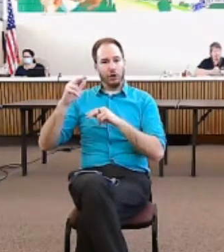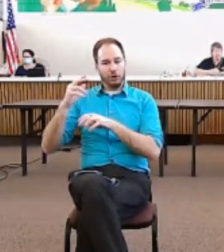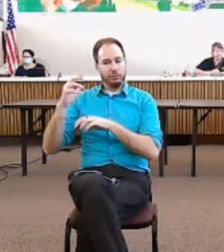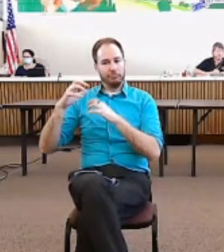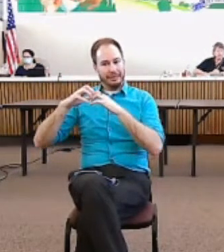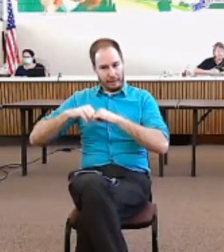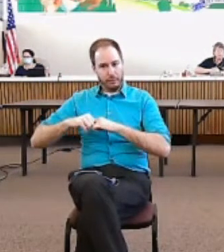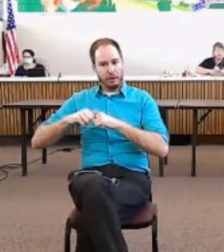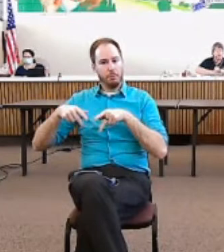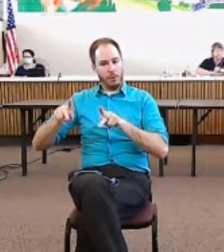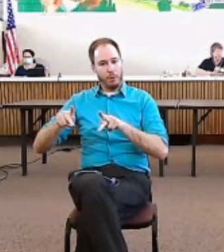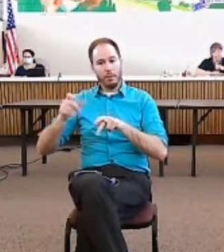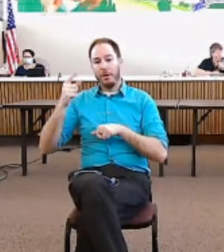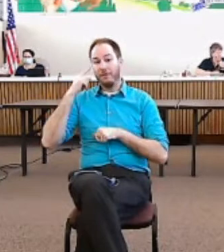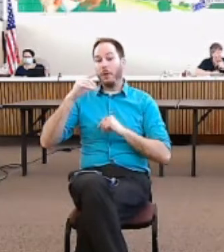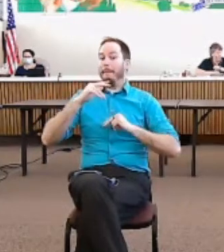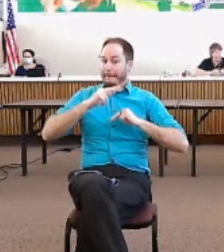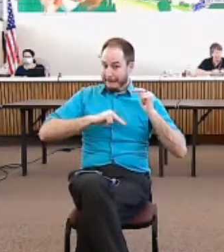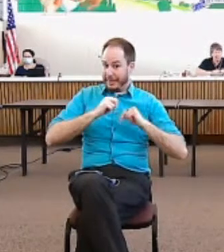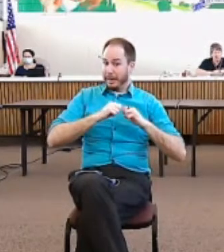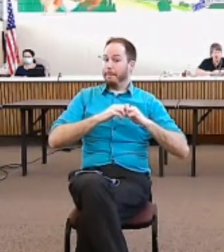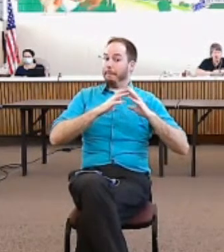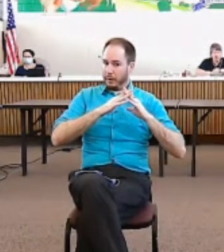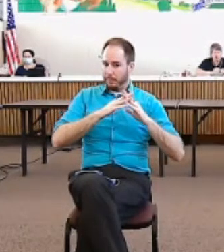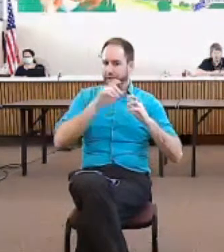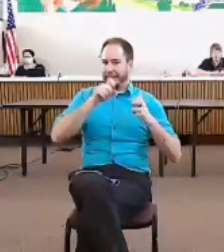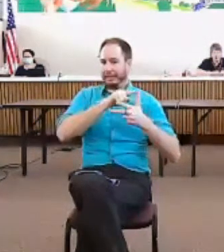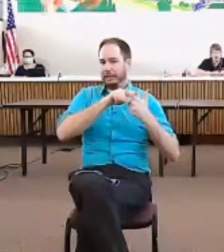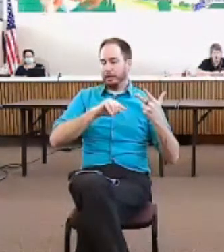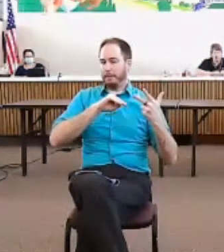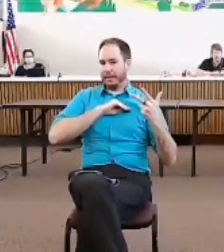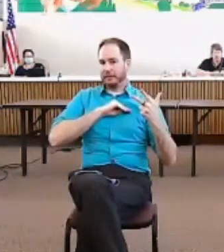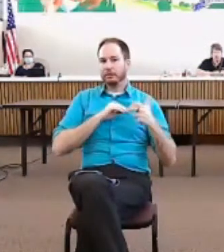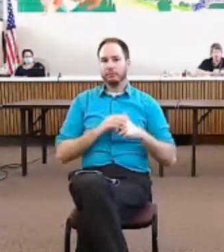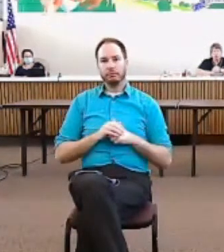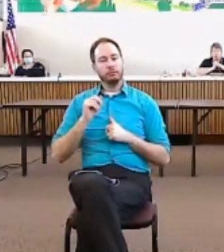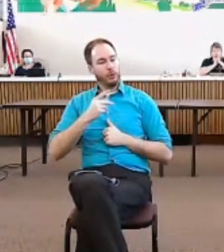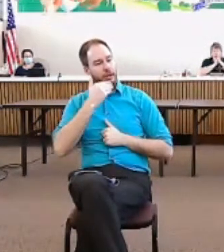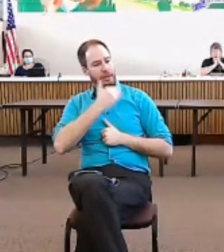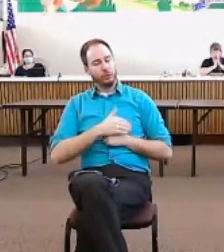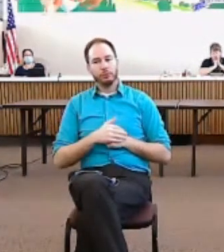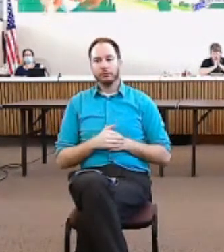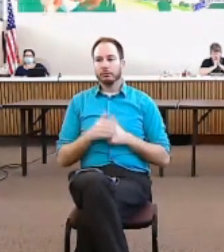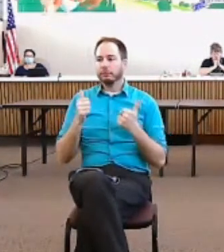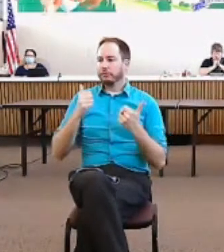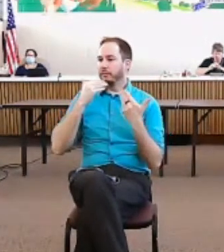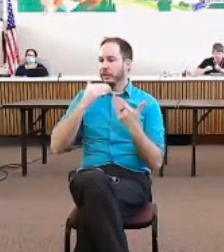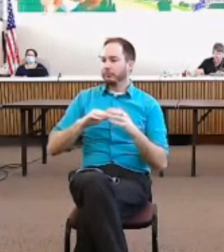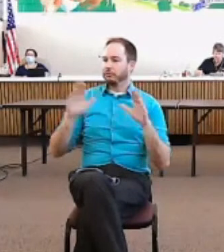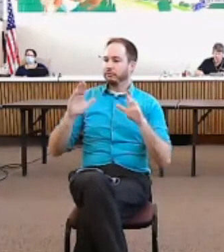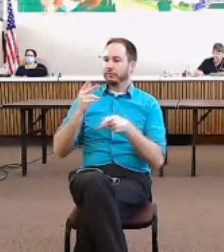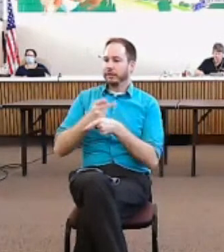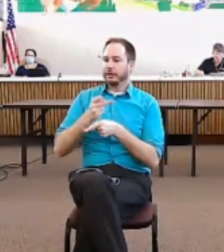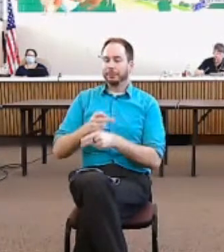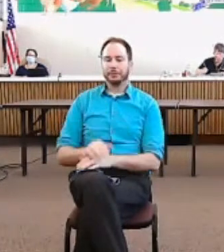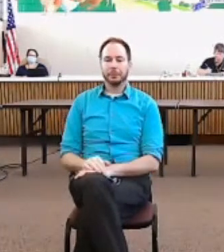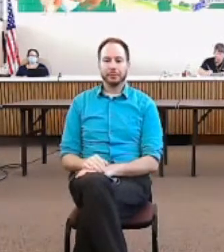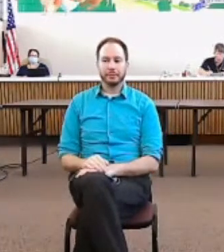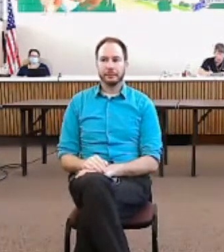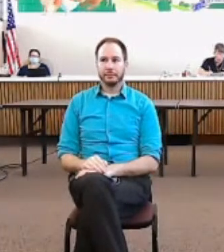yeah, before you can get the building permit, we'll need those 3 conditions met. Thank you. Thank you. Thank